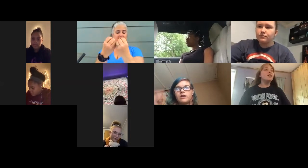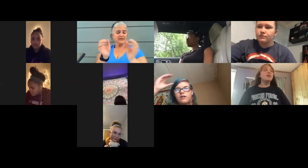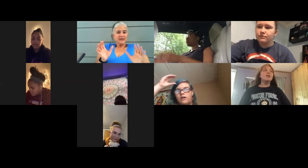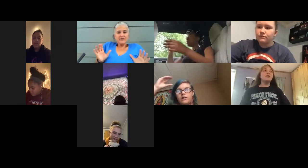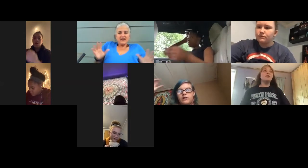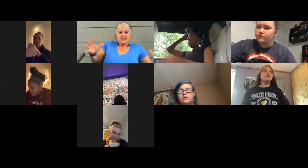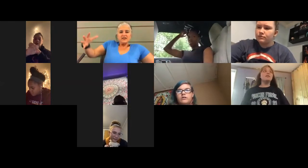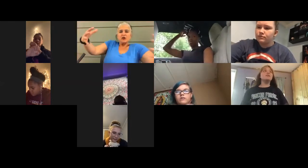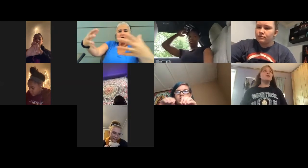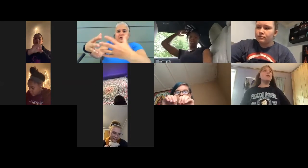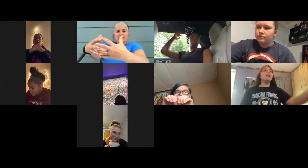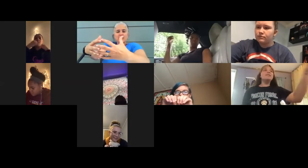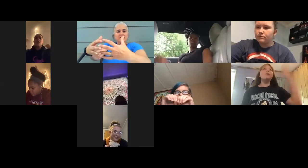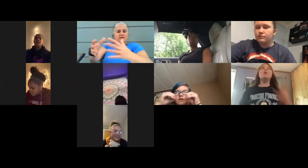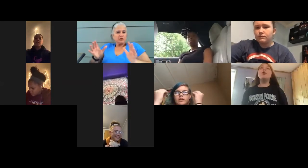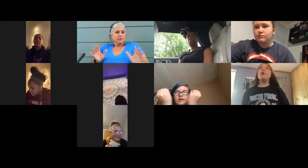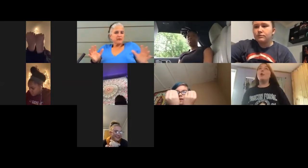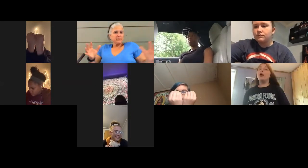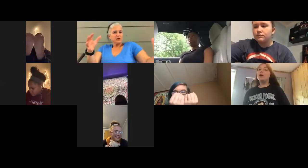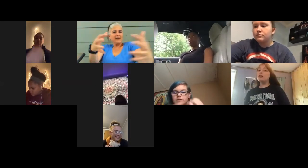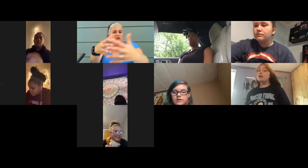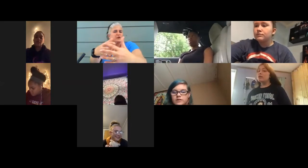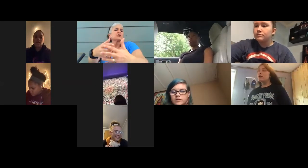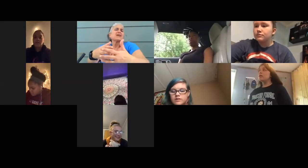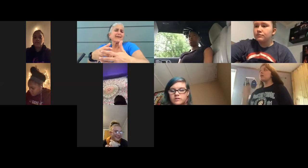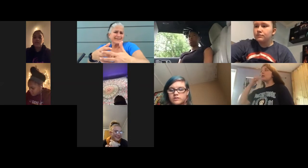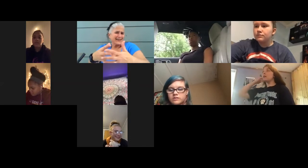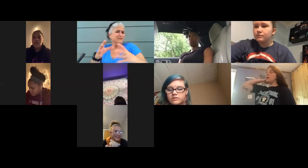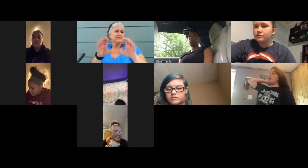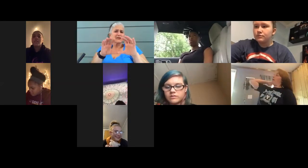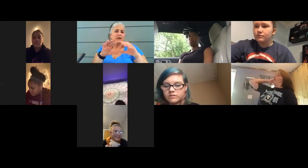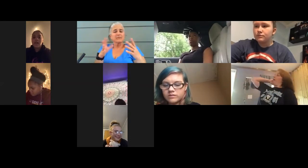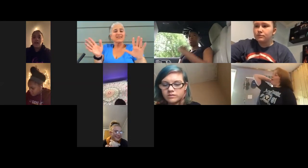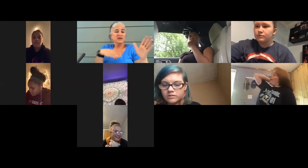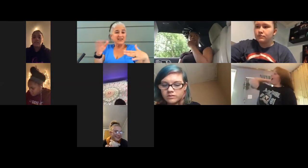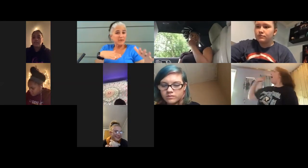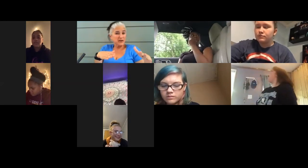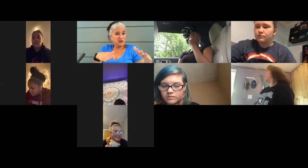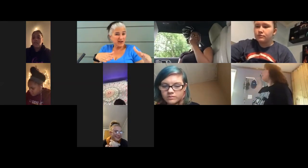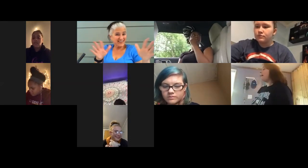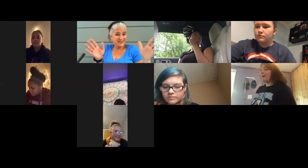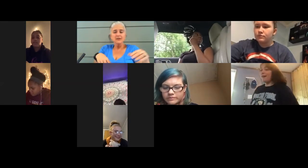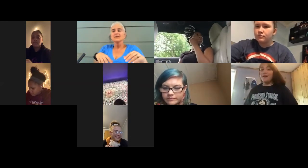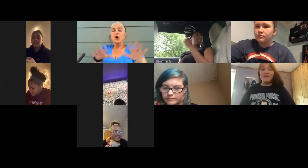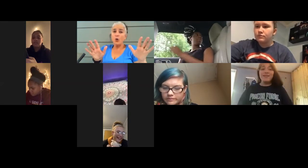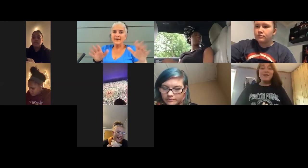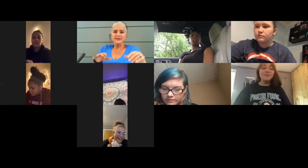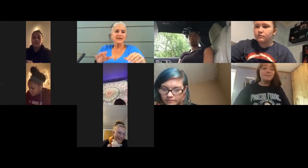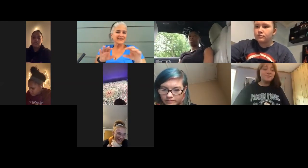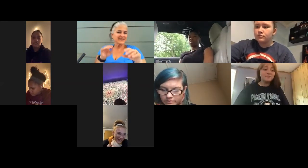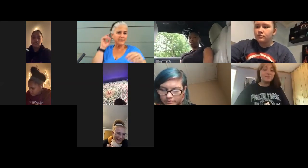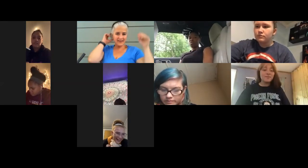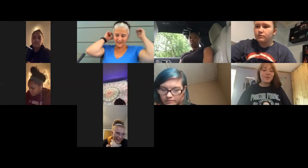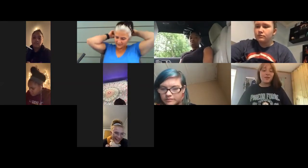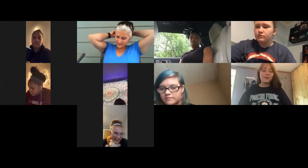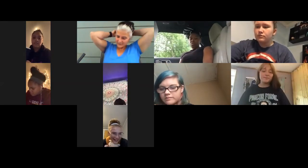Organization. Think about anything that encompasses a group of people around you that you can hug. Well, you might not want to hug everybody in your class always,